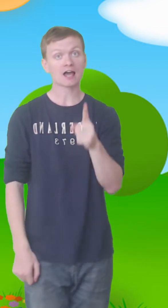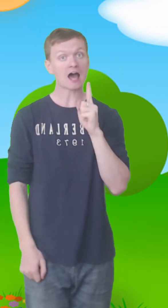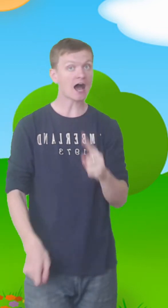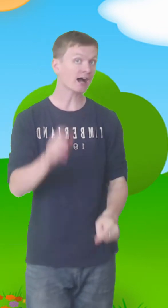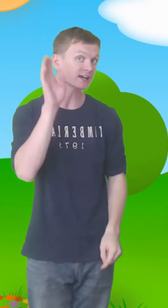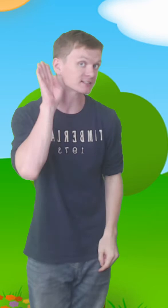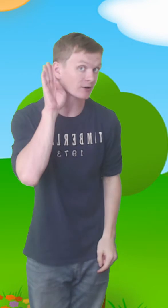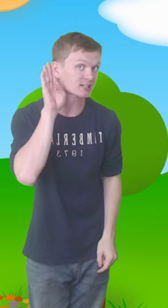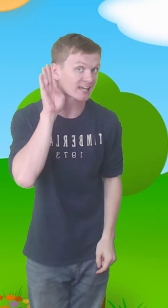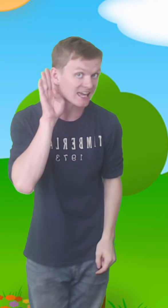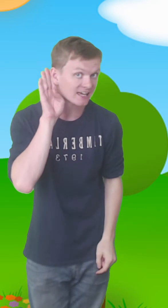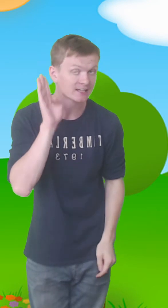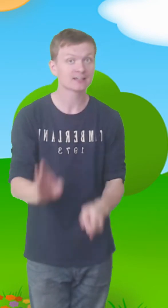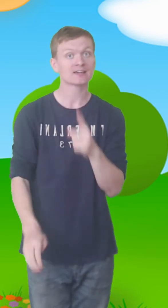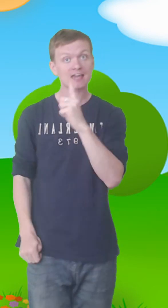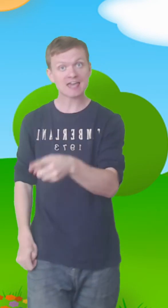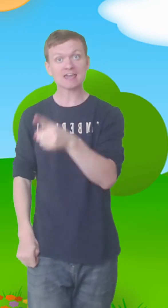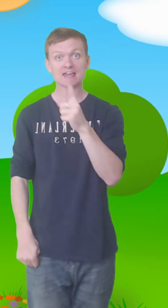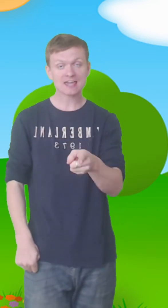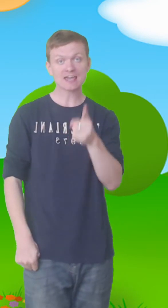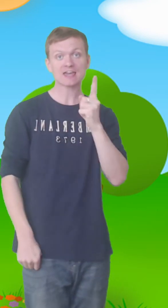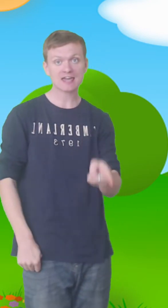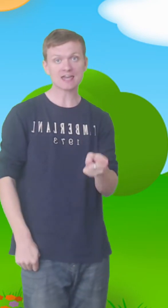I sounds like I, I, I, I,